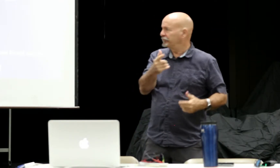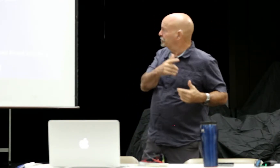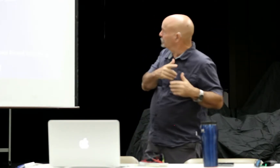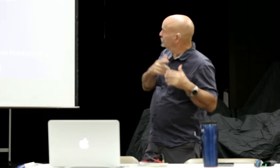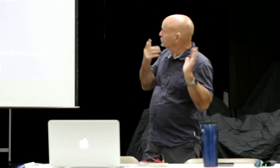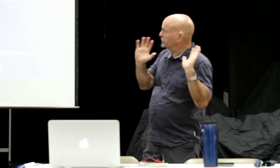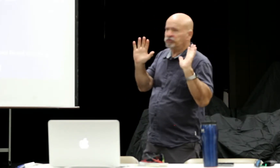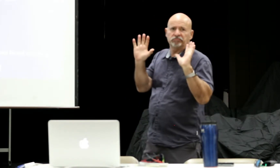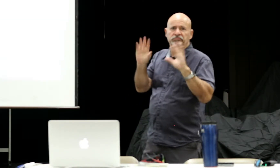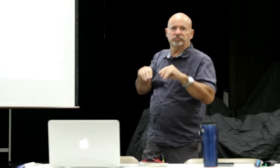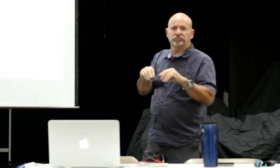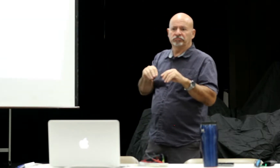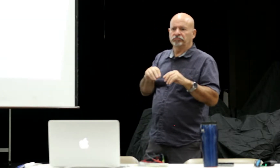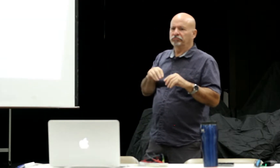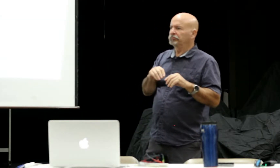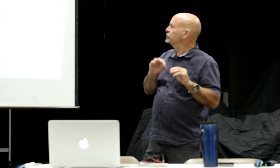Okay, next slide, please.